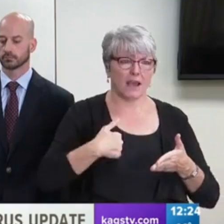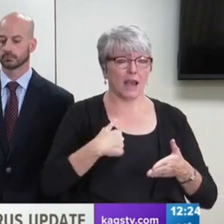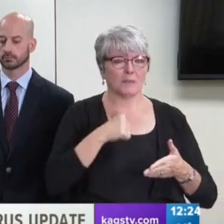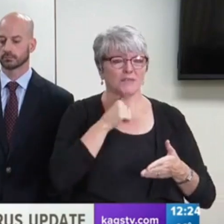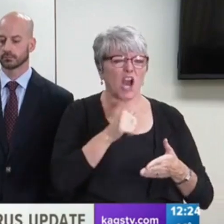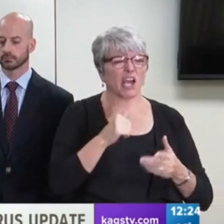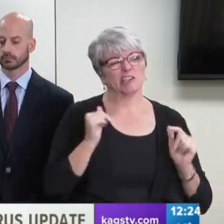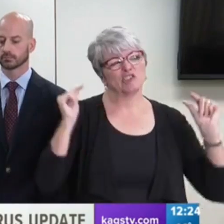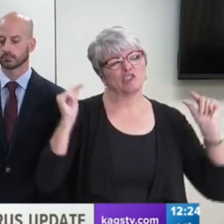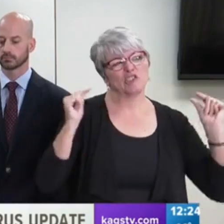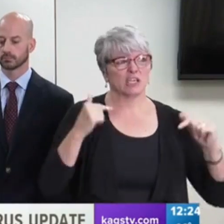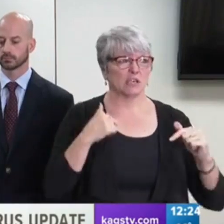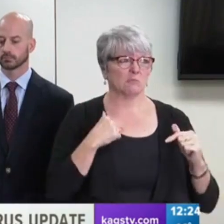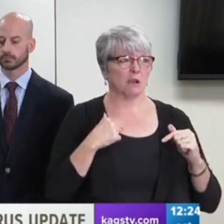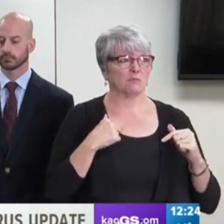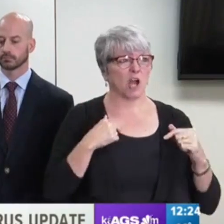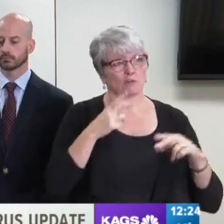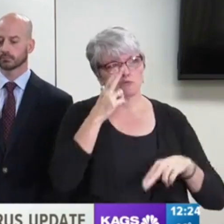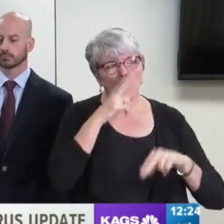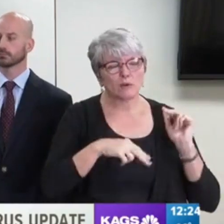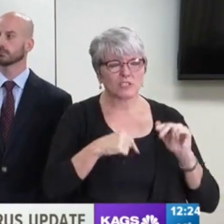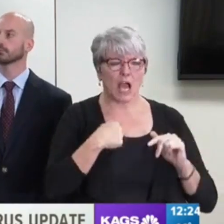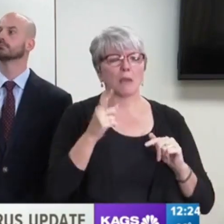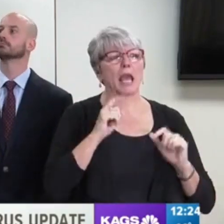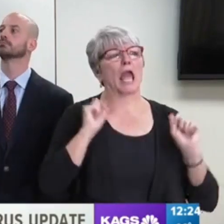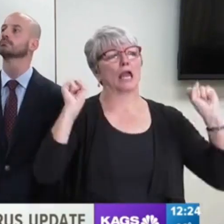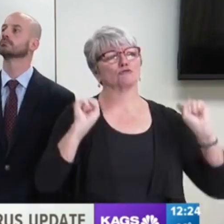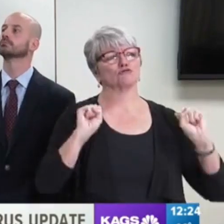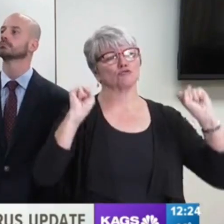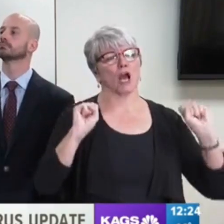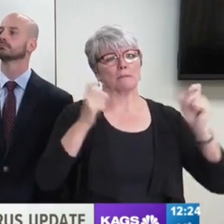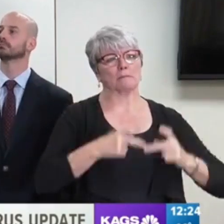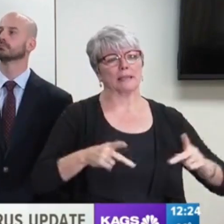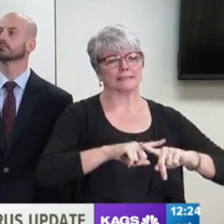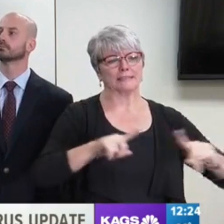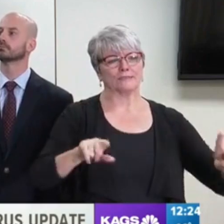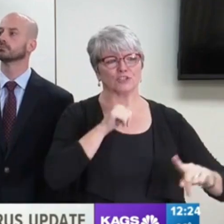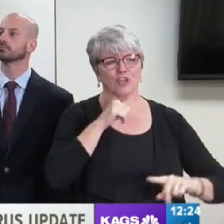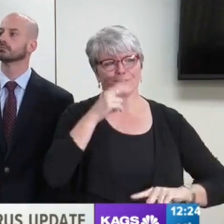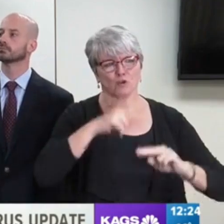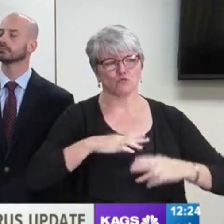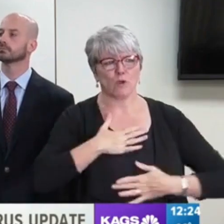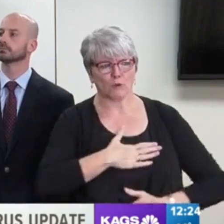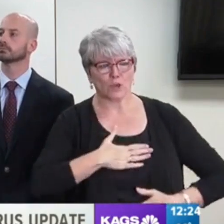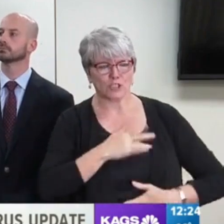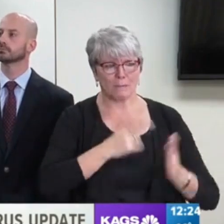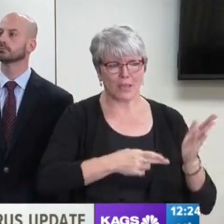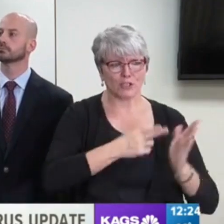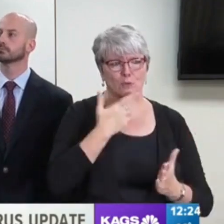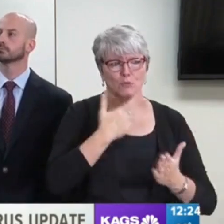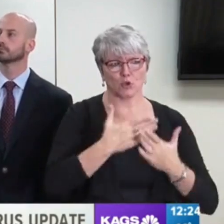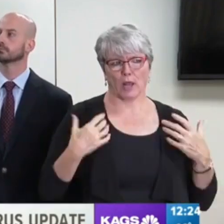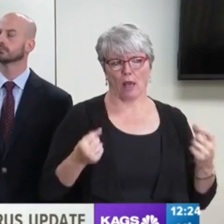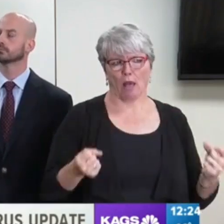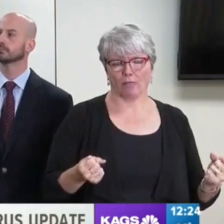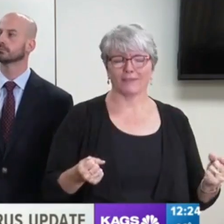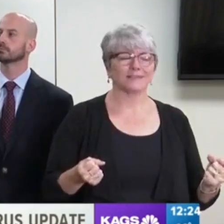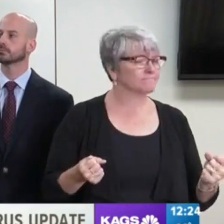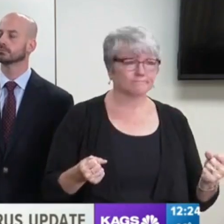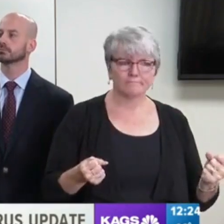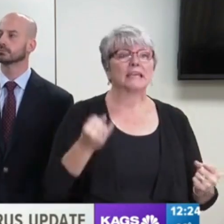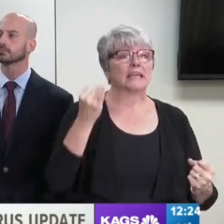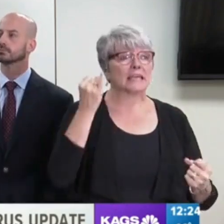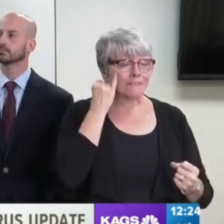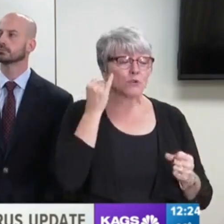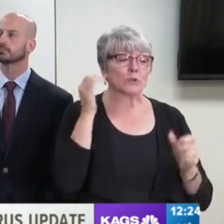gym. I'm not a recreational facility. I'm really an exercise facility, and that's not for recreation. That's to make sure I'm in good health. Guys, if